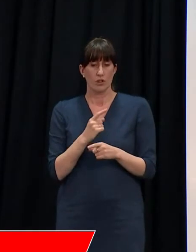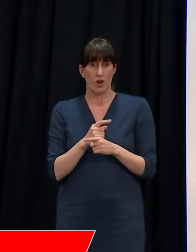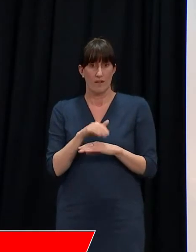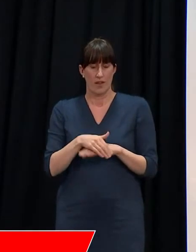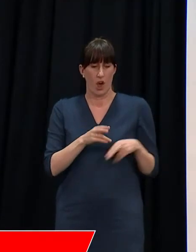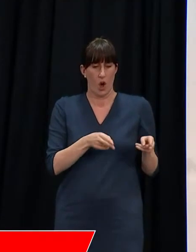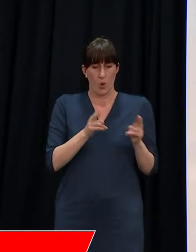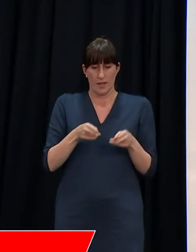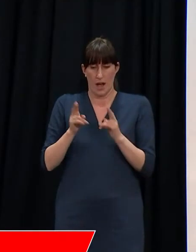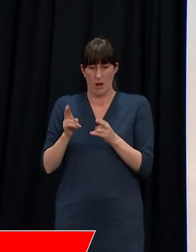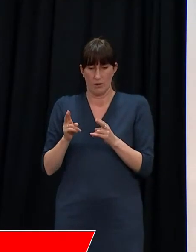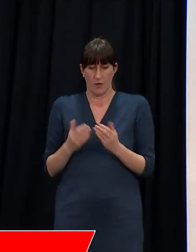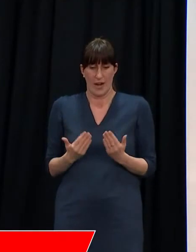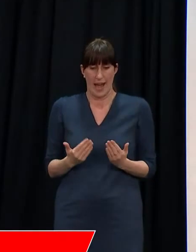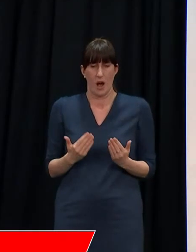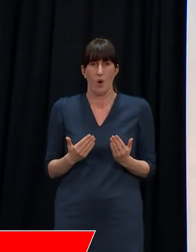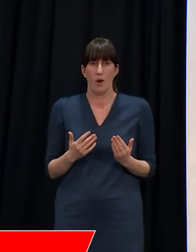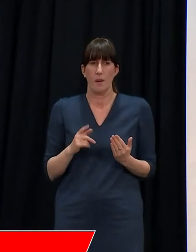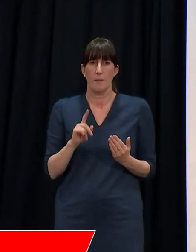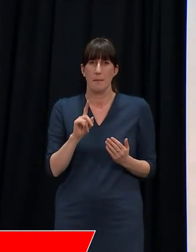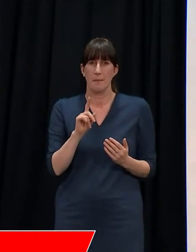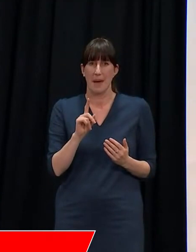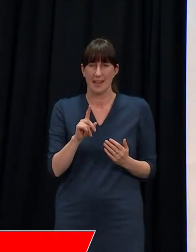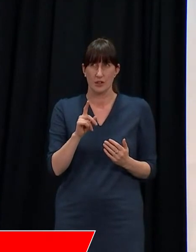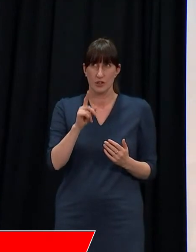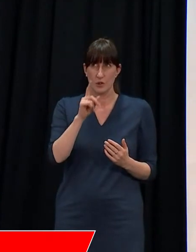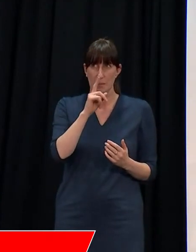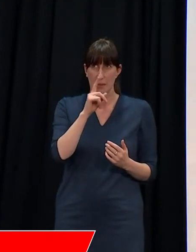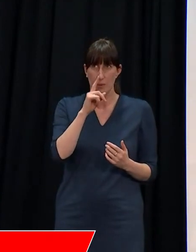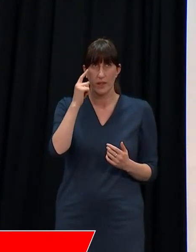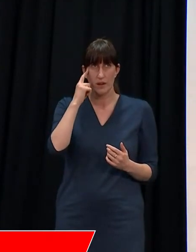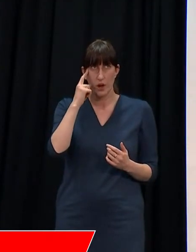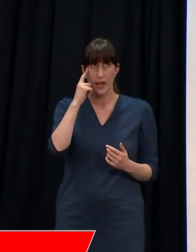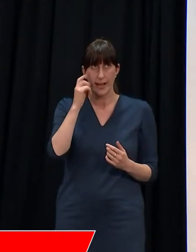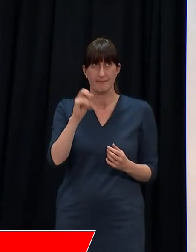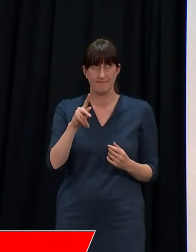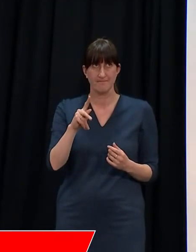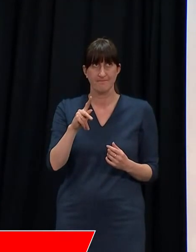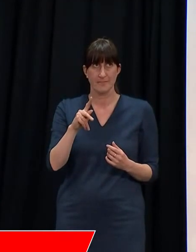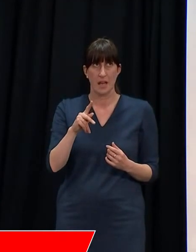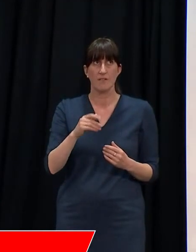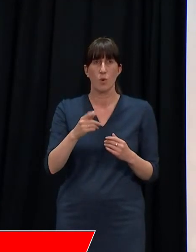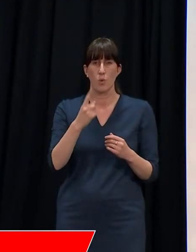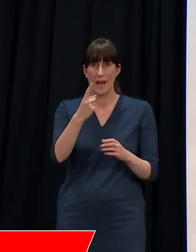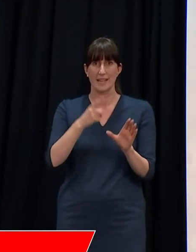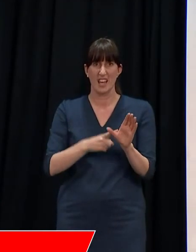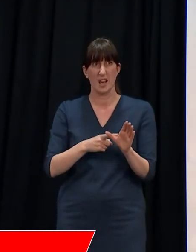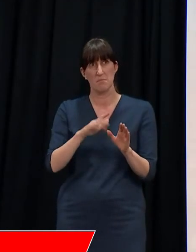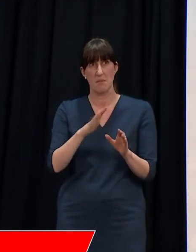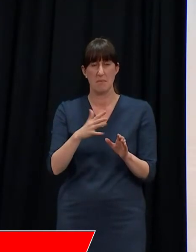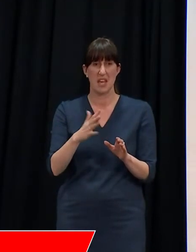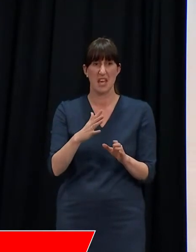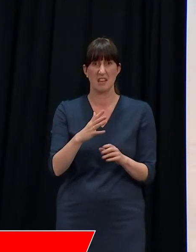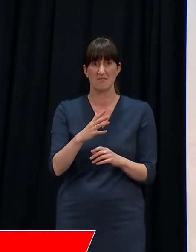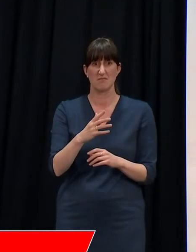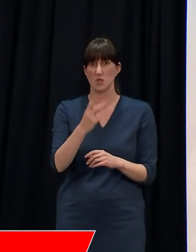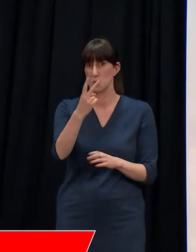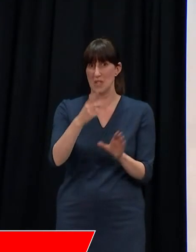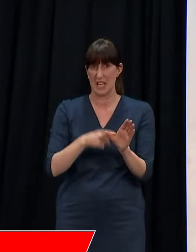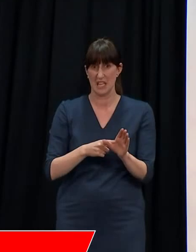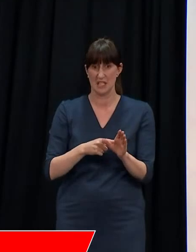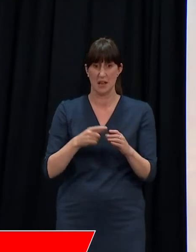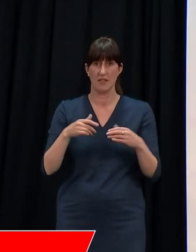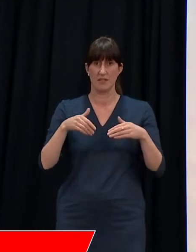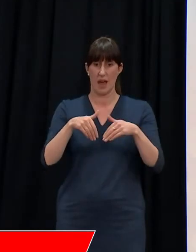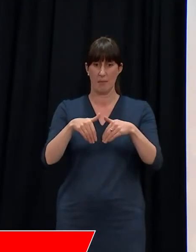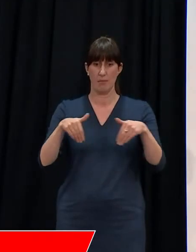be preparing themselves for the border remaining more or less closed for the next 18 to 24 months? No, they shouldn't be. I mean, I think we have acknowledged